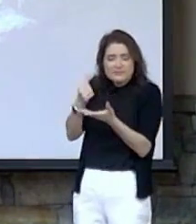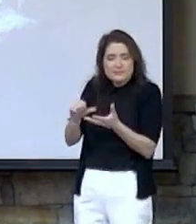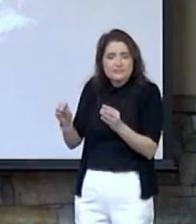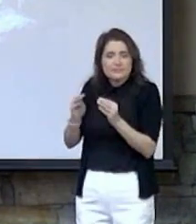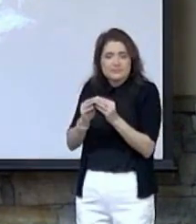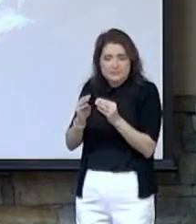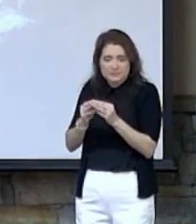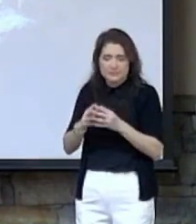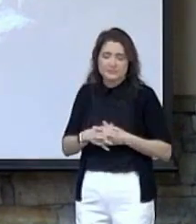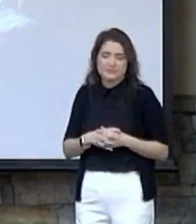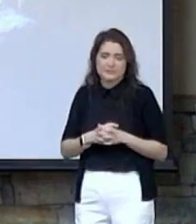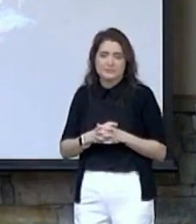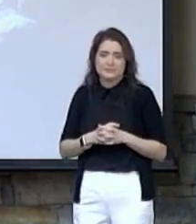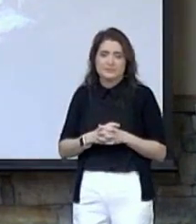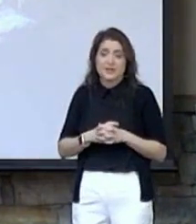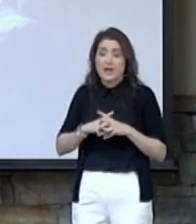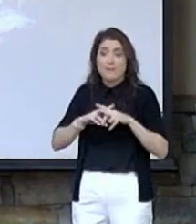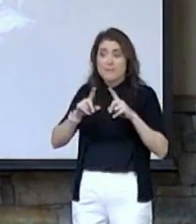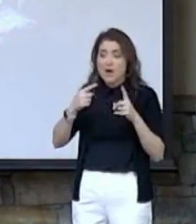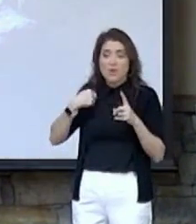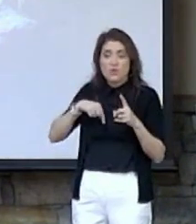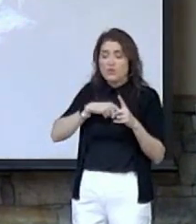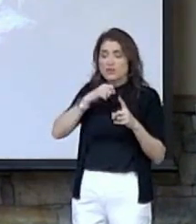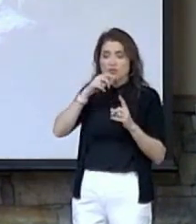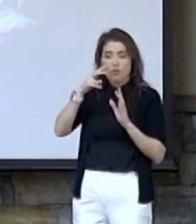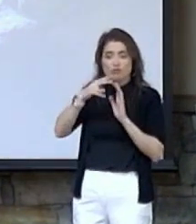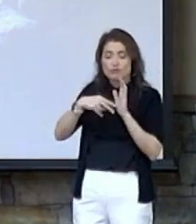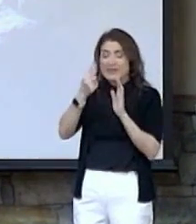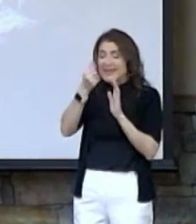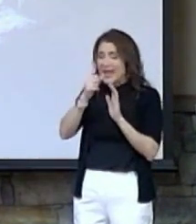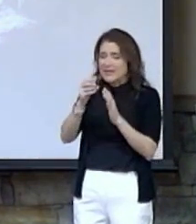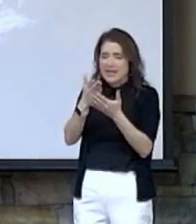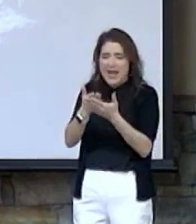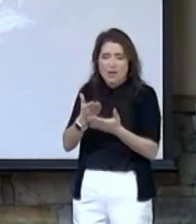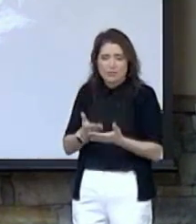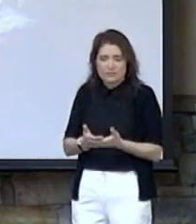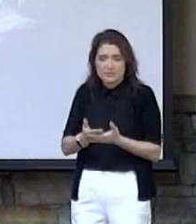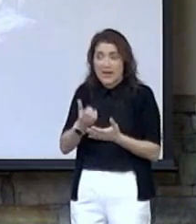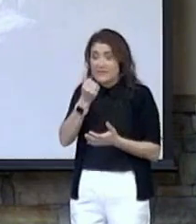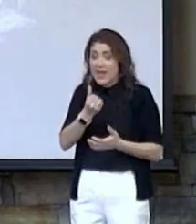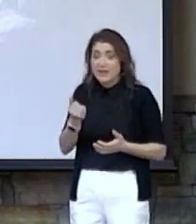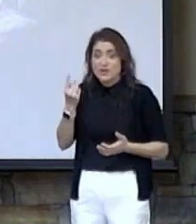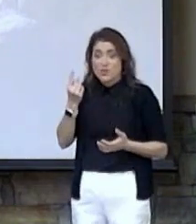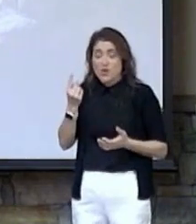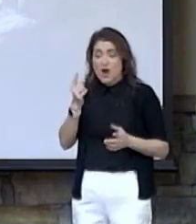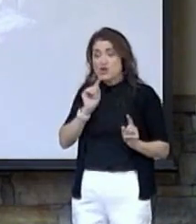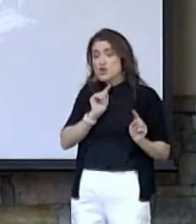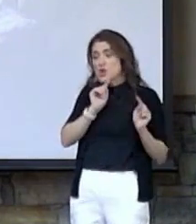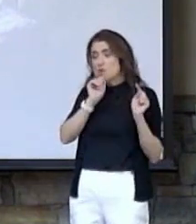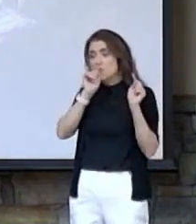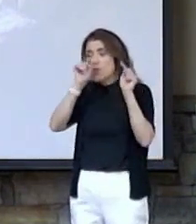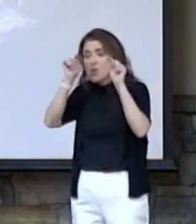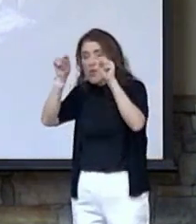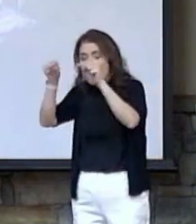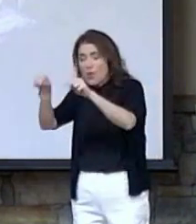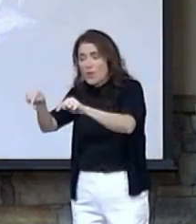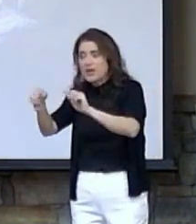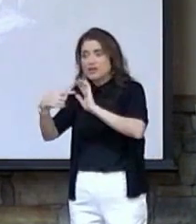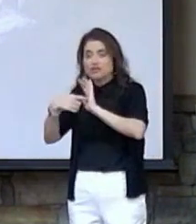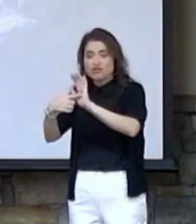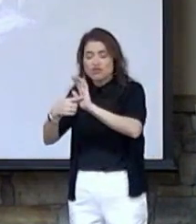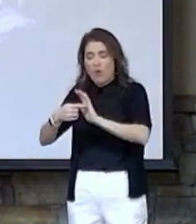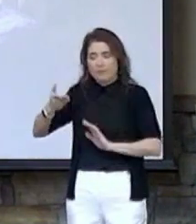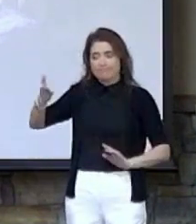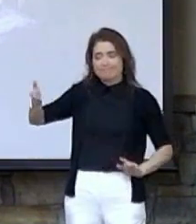at? But yet we don't read any account of anybody going and showing his body